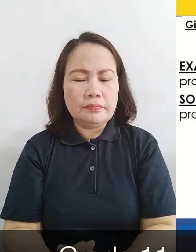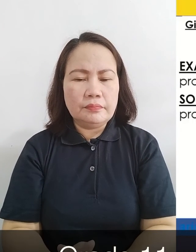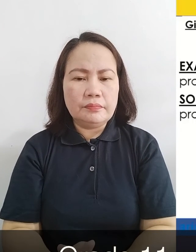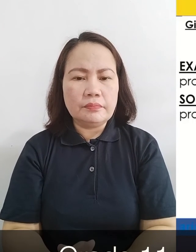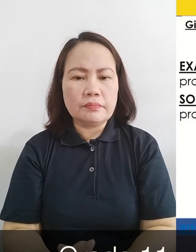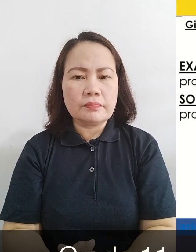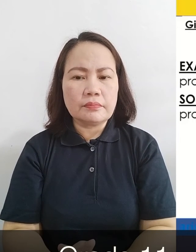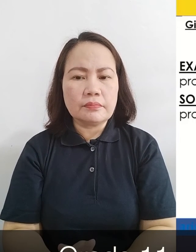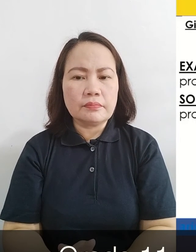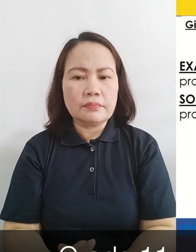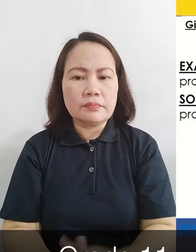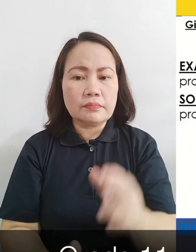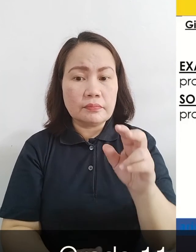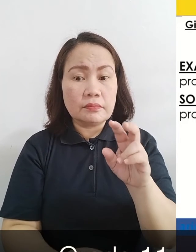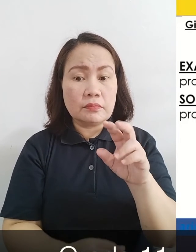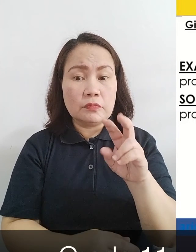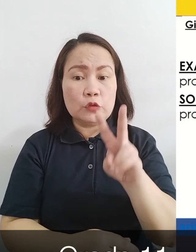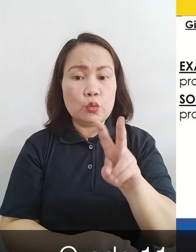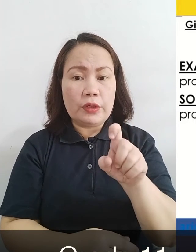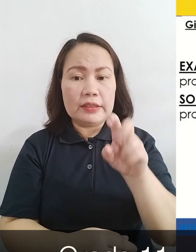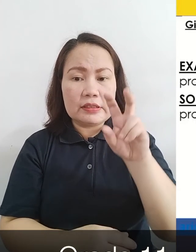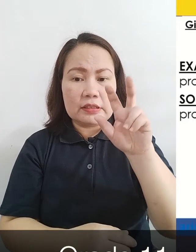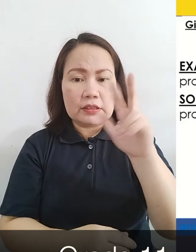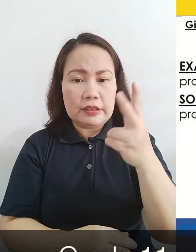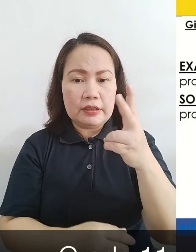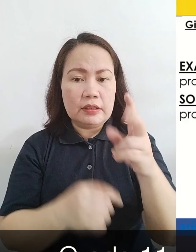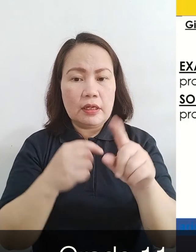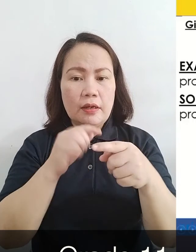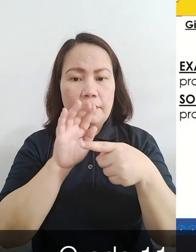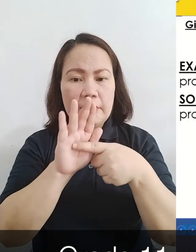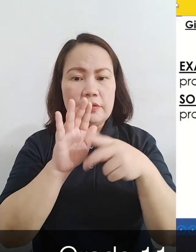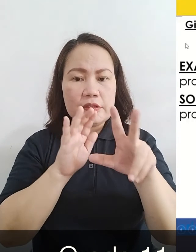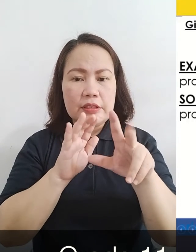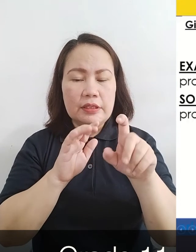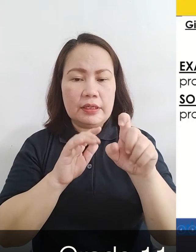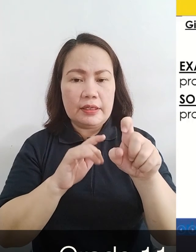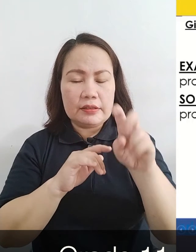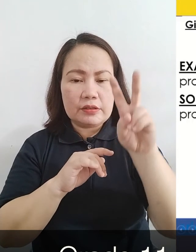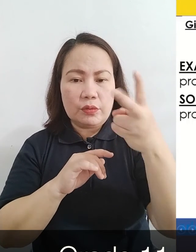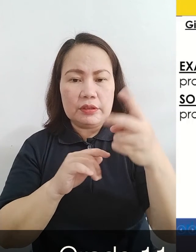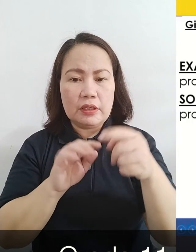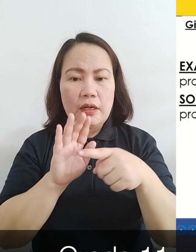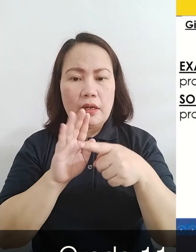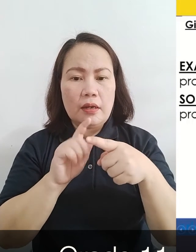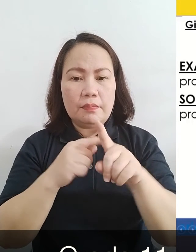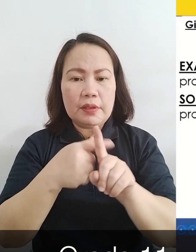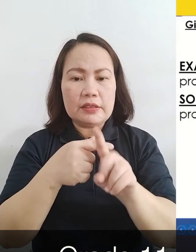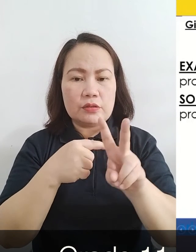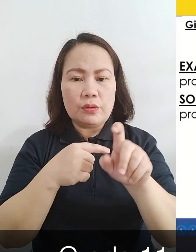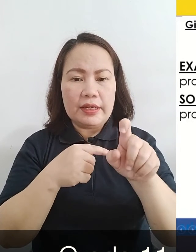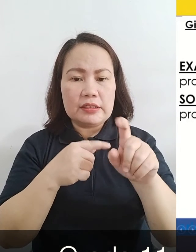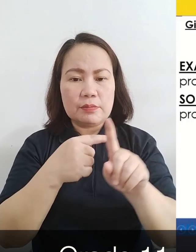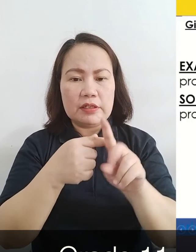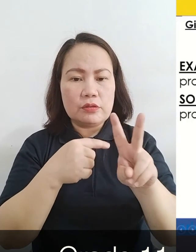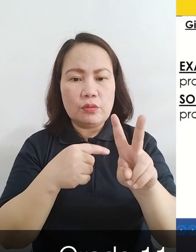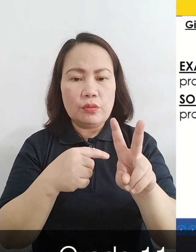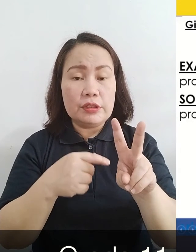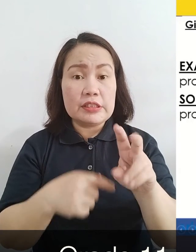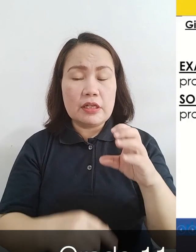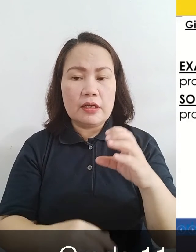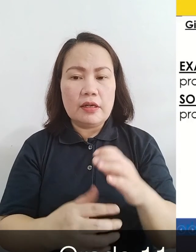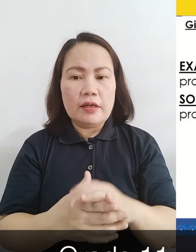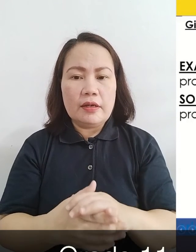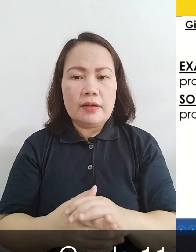Since 2x cubed minus 3x squared, so ang gagamitin nyo, it's either product or quotient